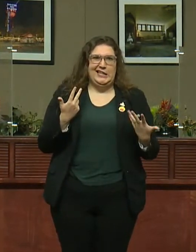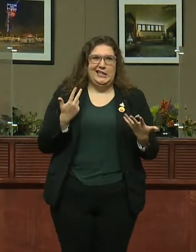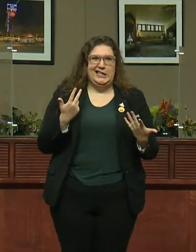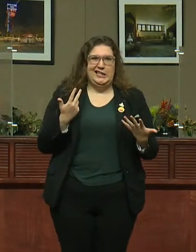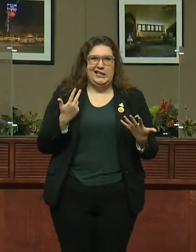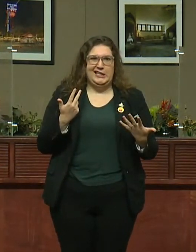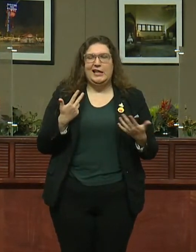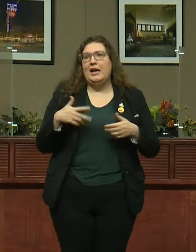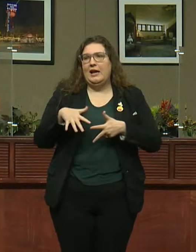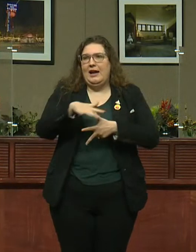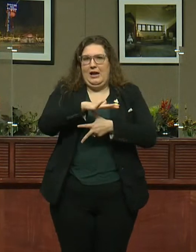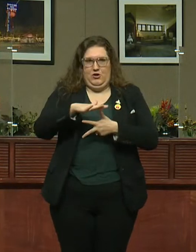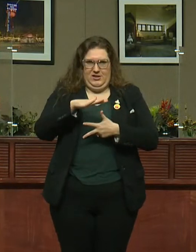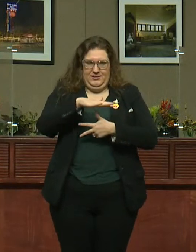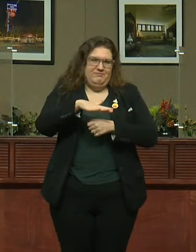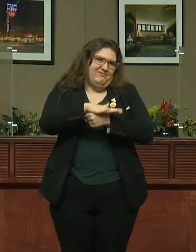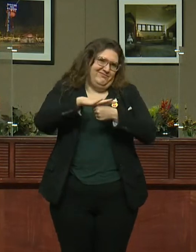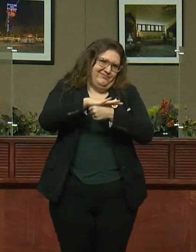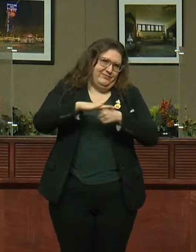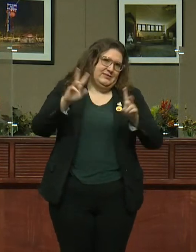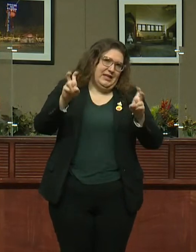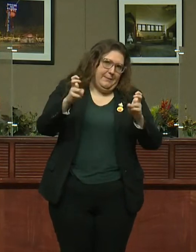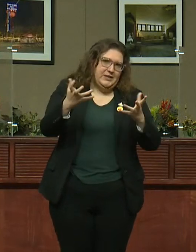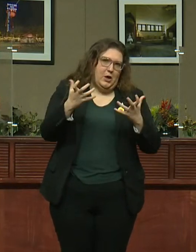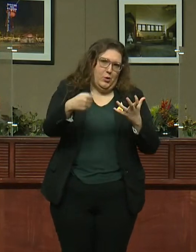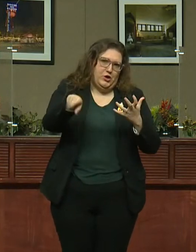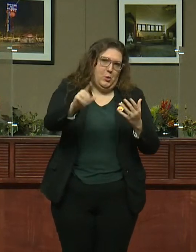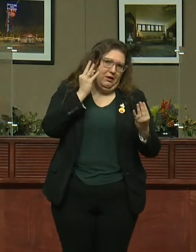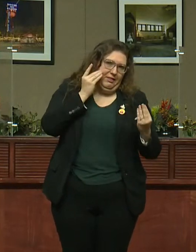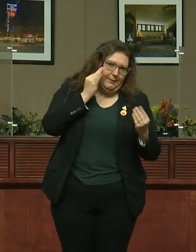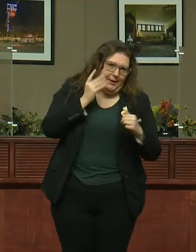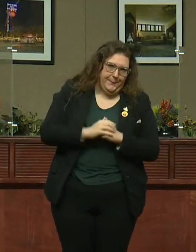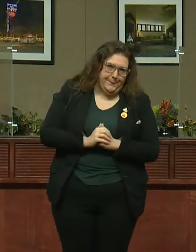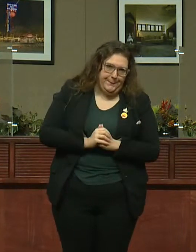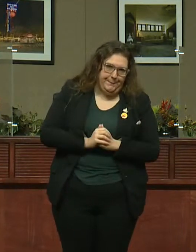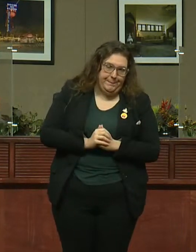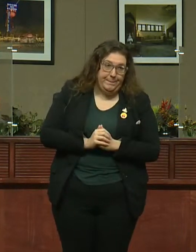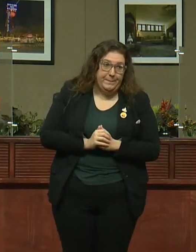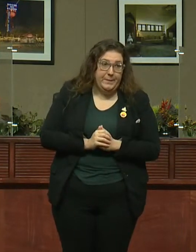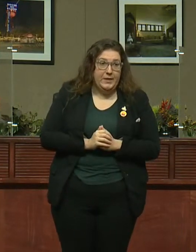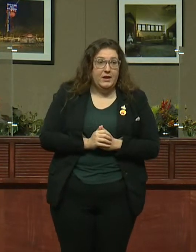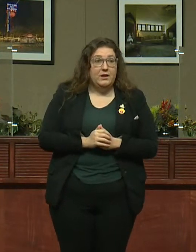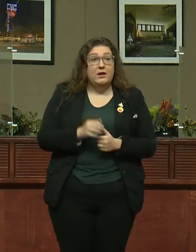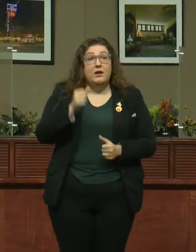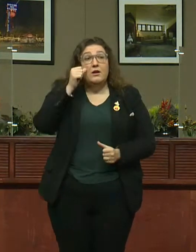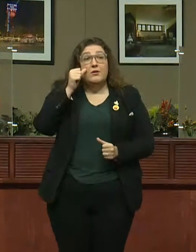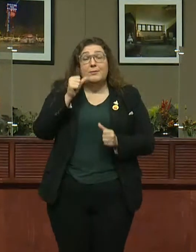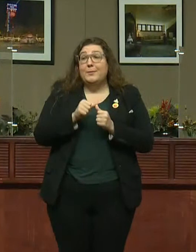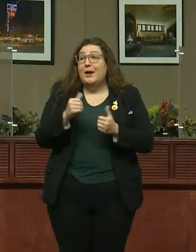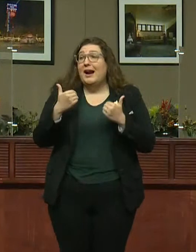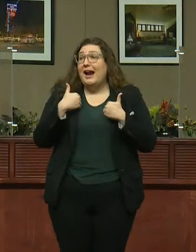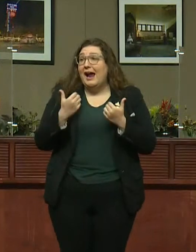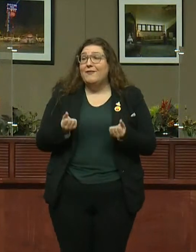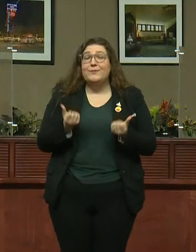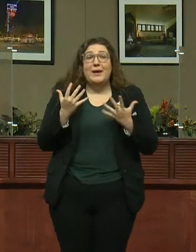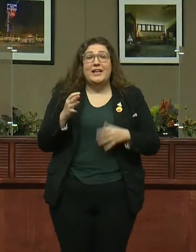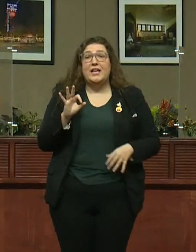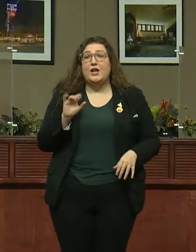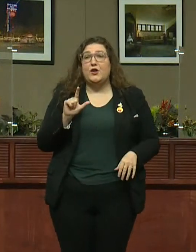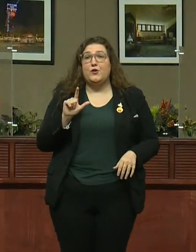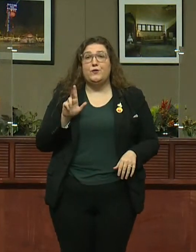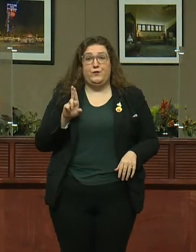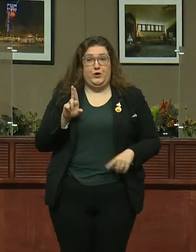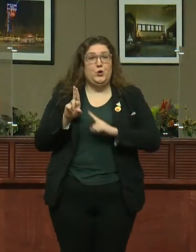areas that I would like you to think about. First, remember that we have several flu pods, 3 of them